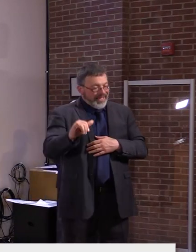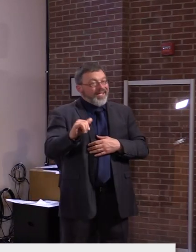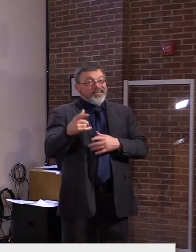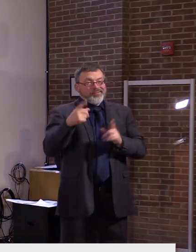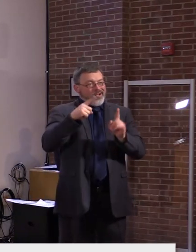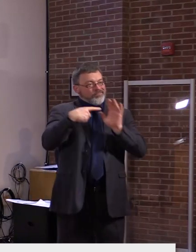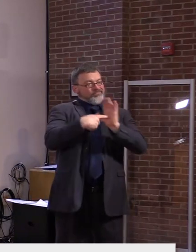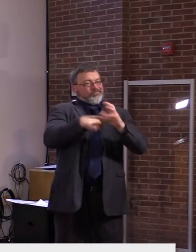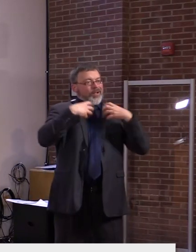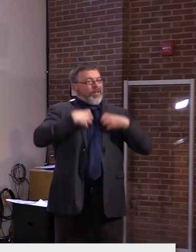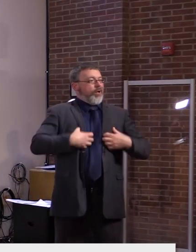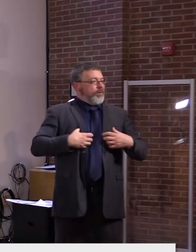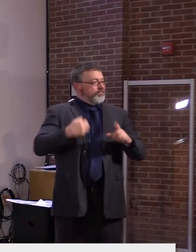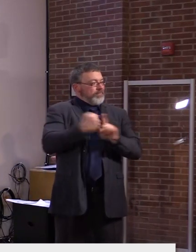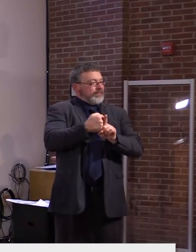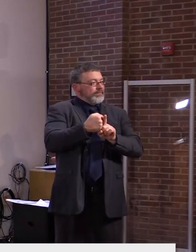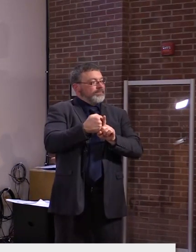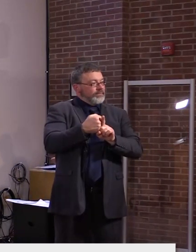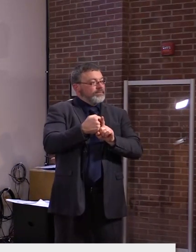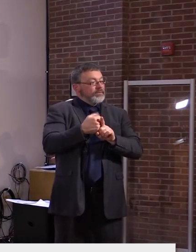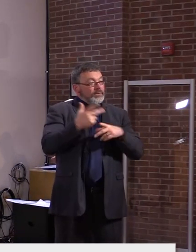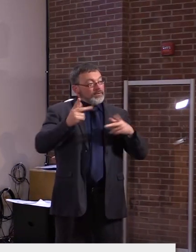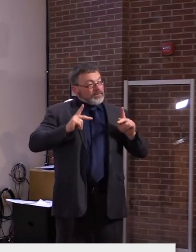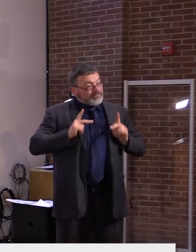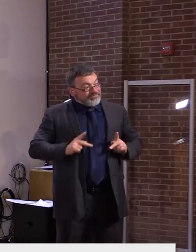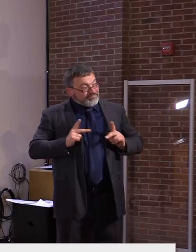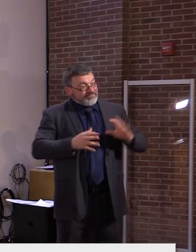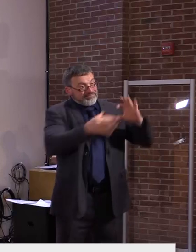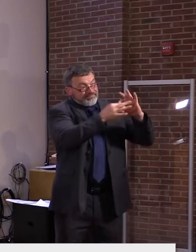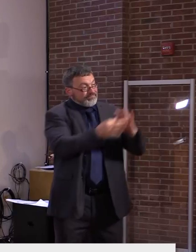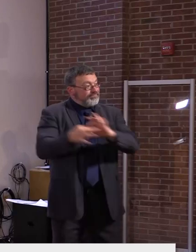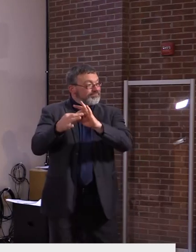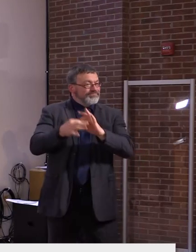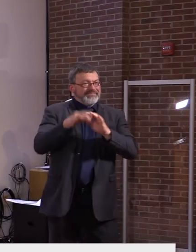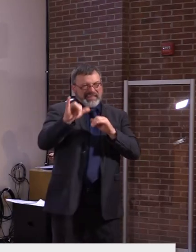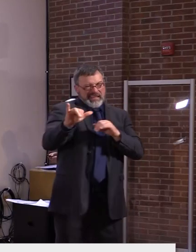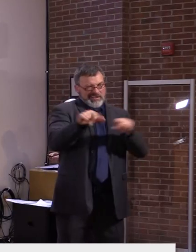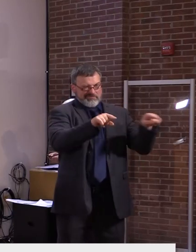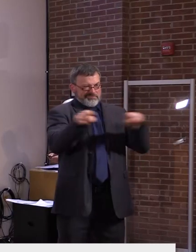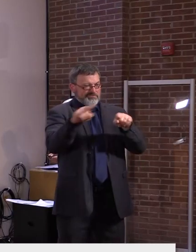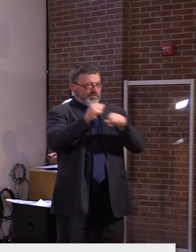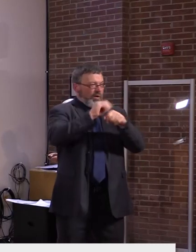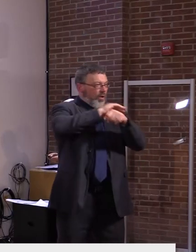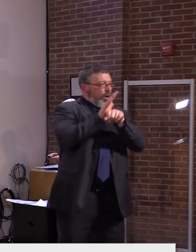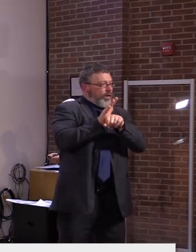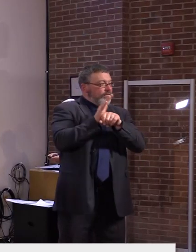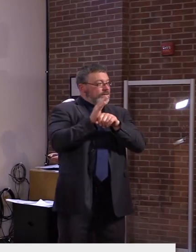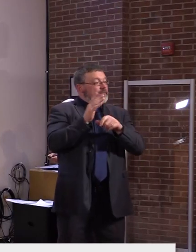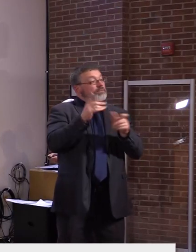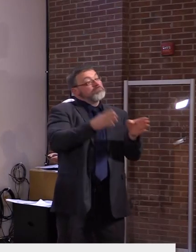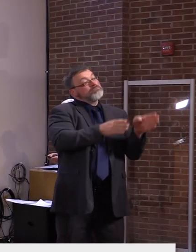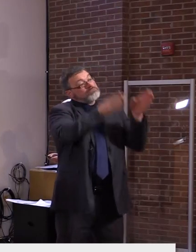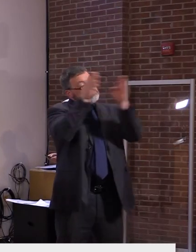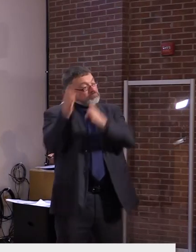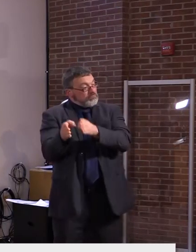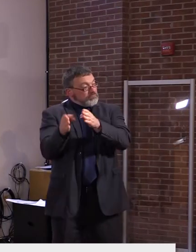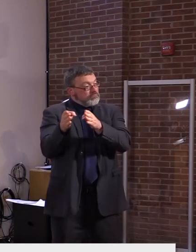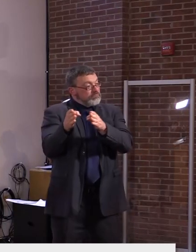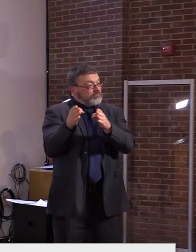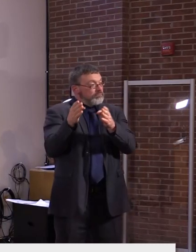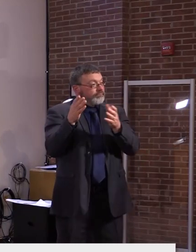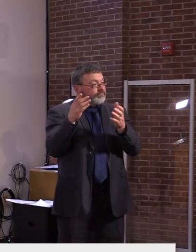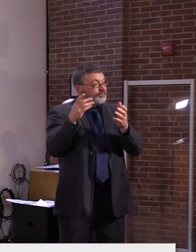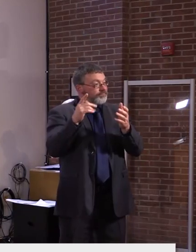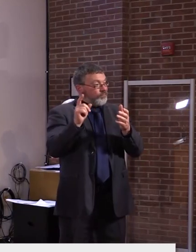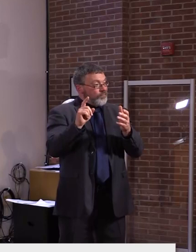So that can be a pneumonia that's related to the virus itself, or it can be the inflammatory